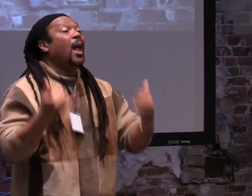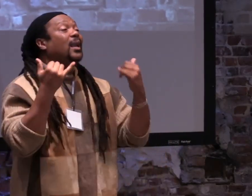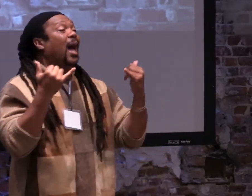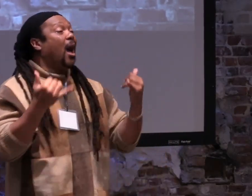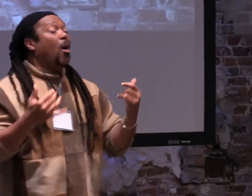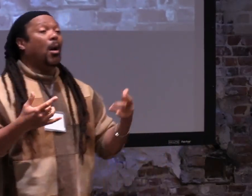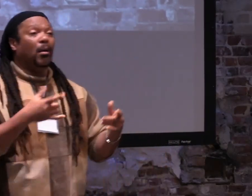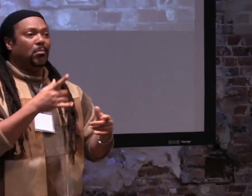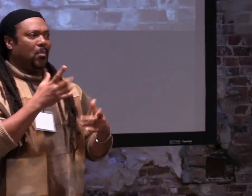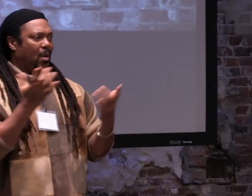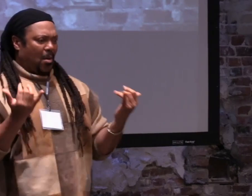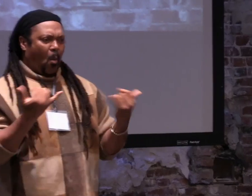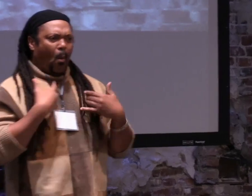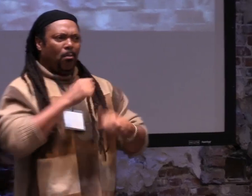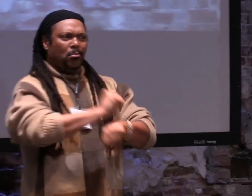dreadlocks.